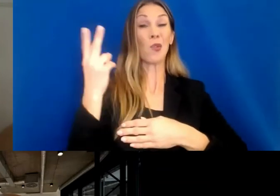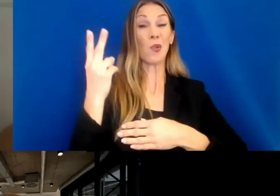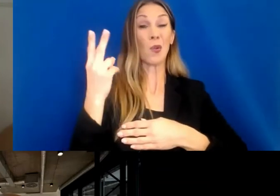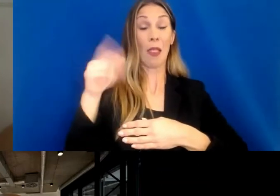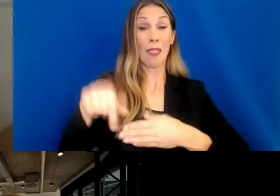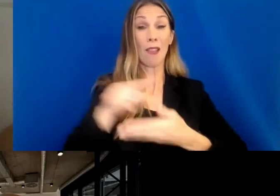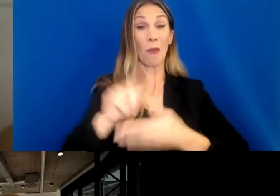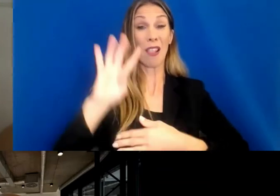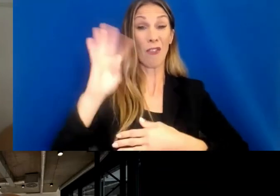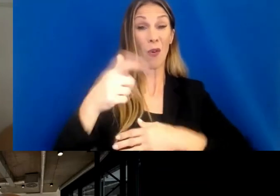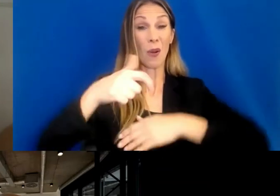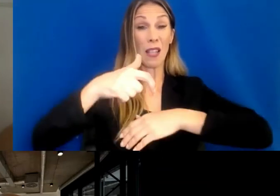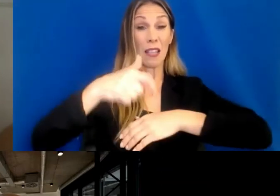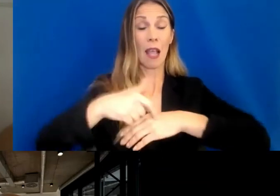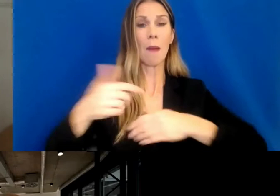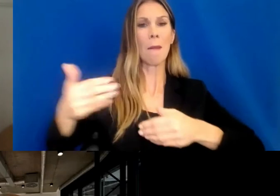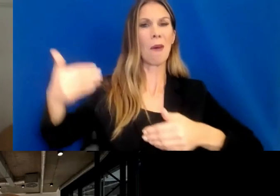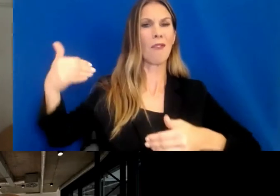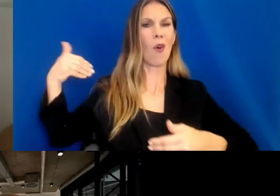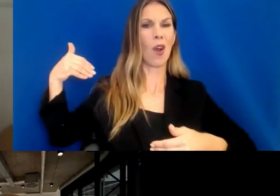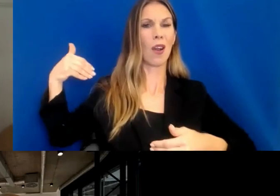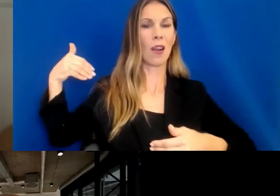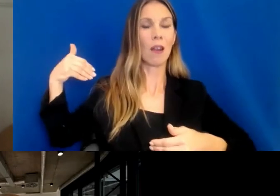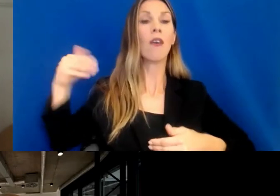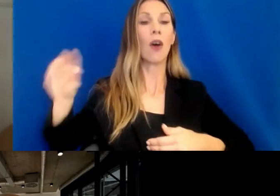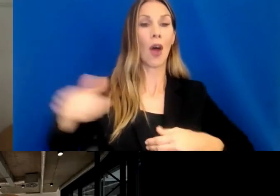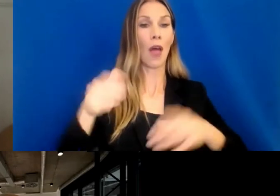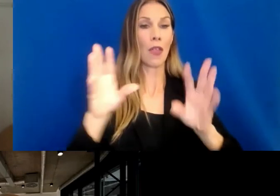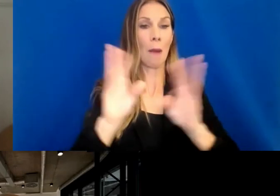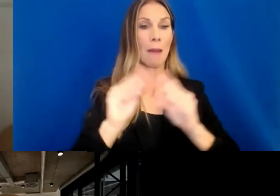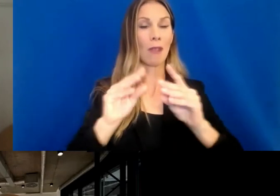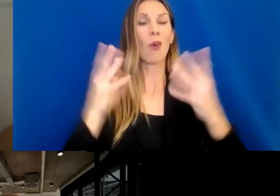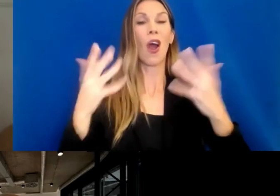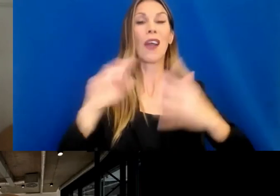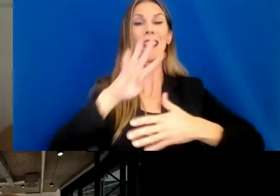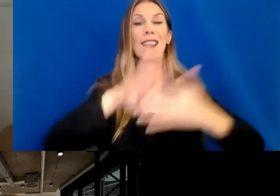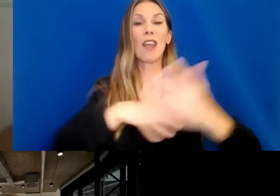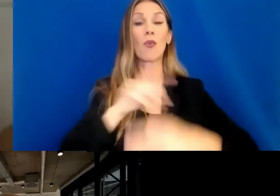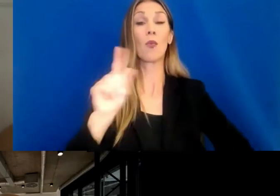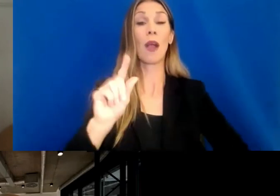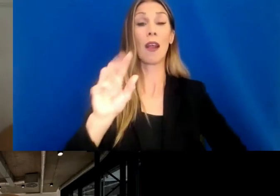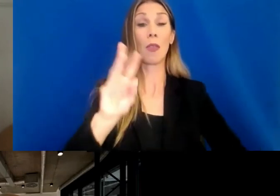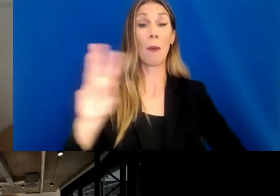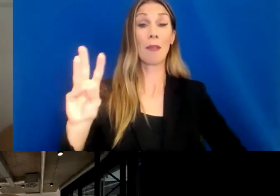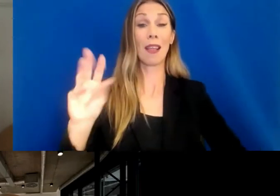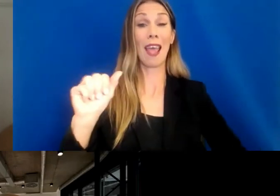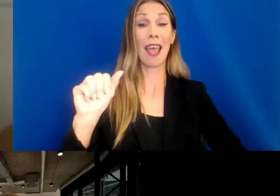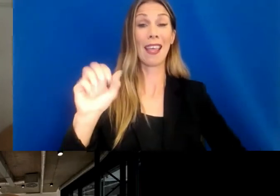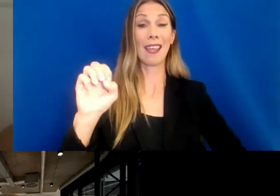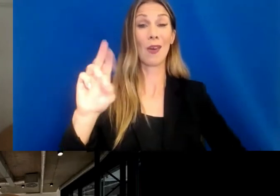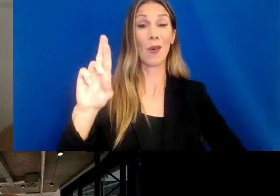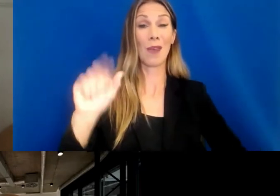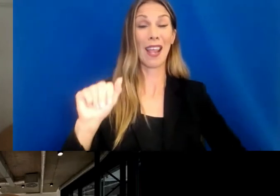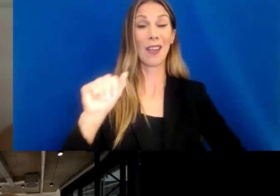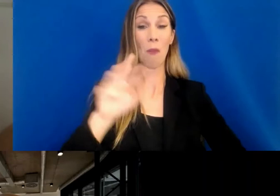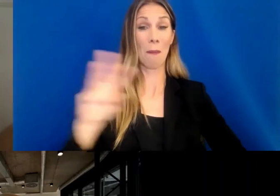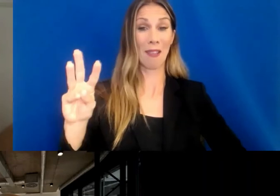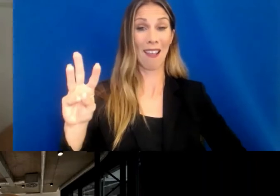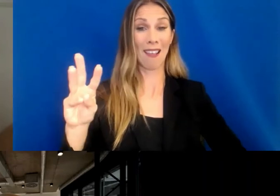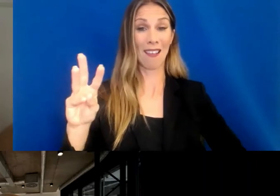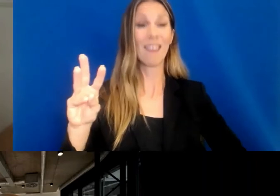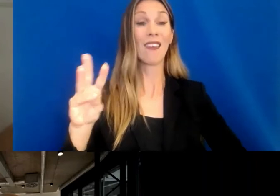have come before this one are already on the AERA website, and there are recordings